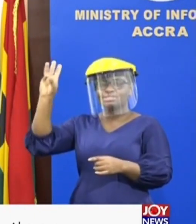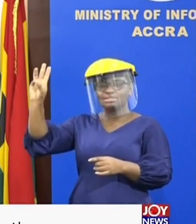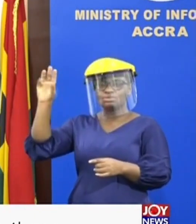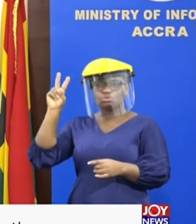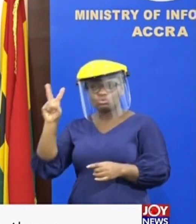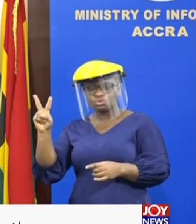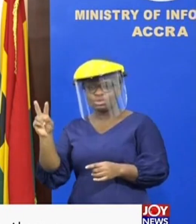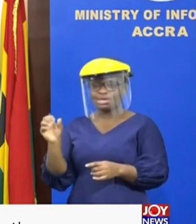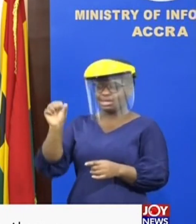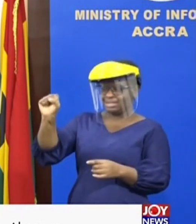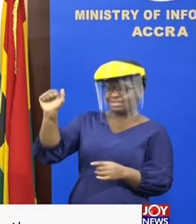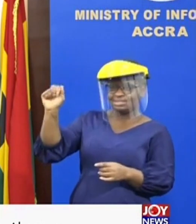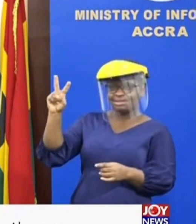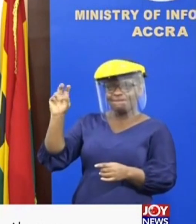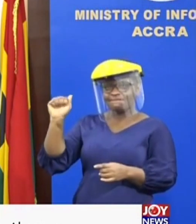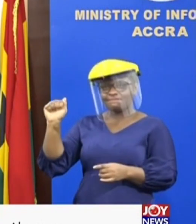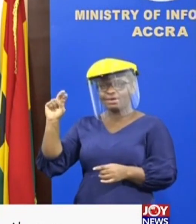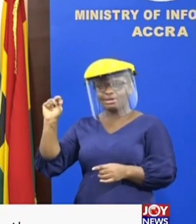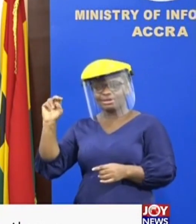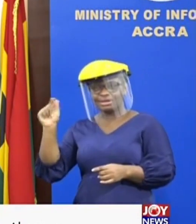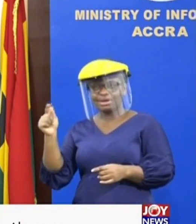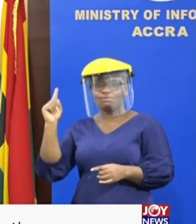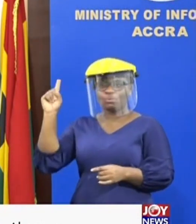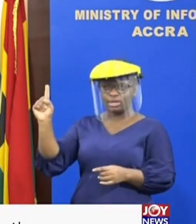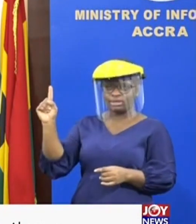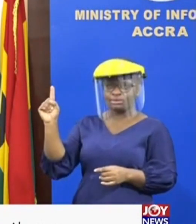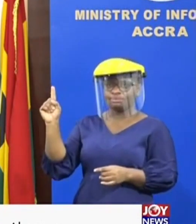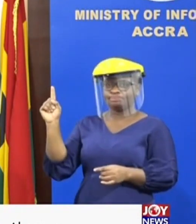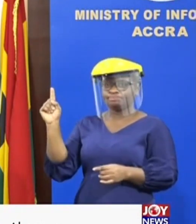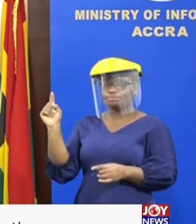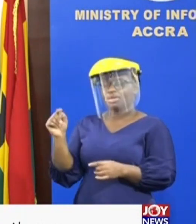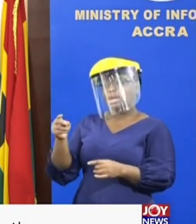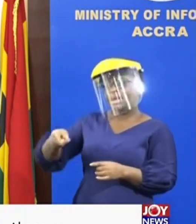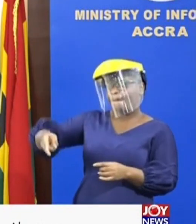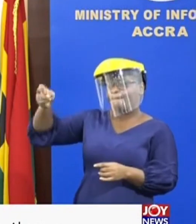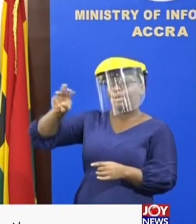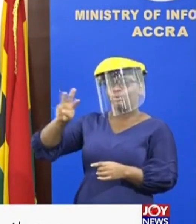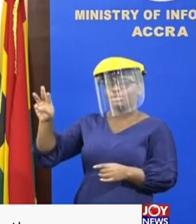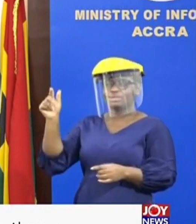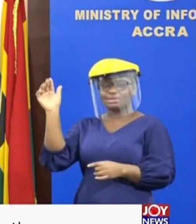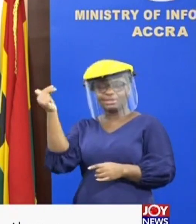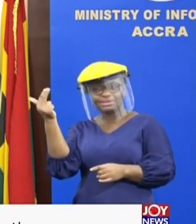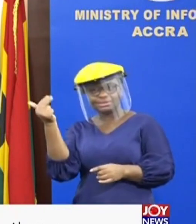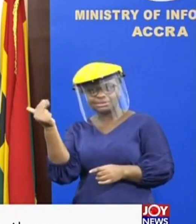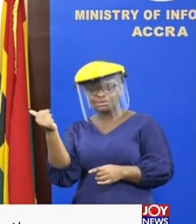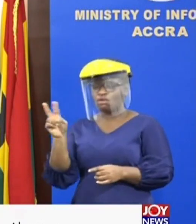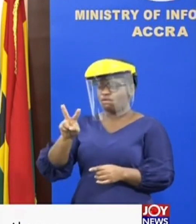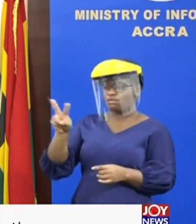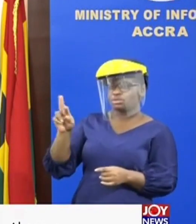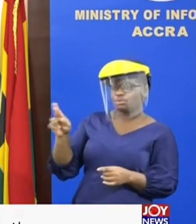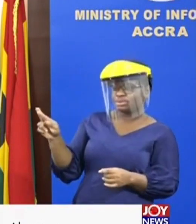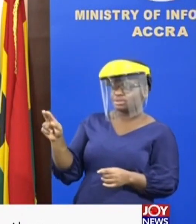has 1. Upper East has no active case. Upper West 13 active cases. Volta